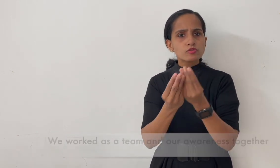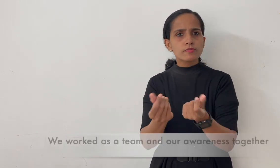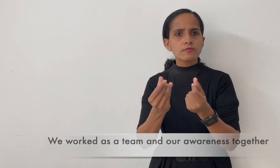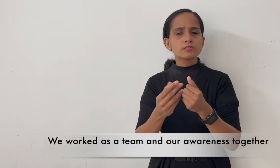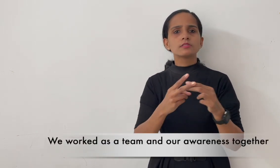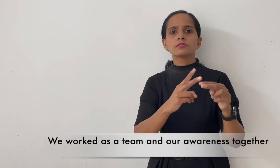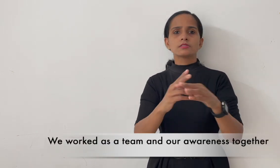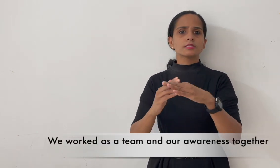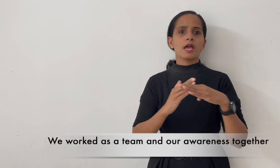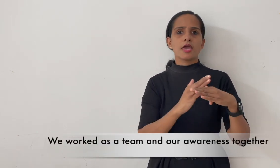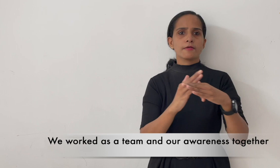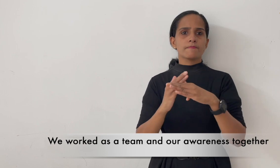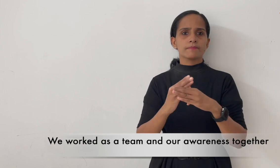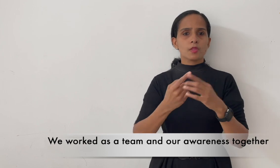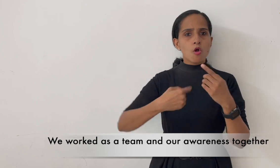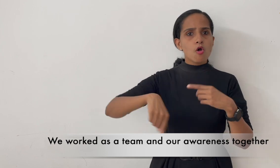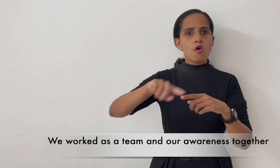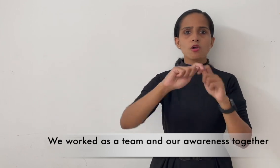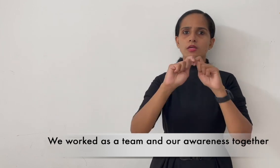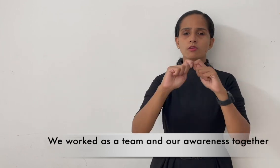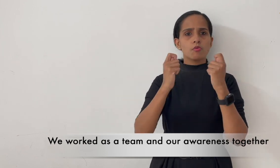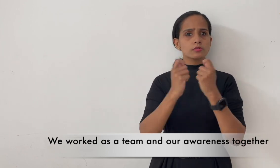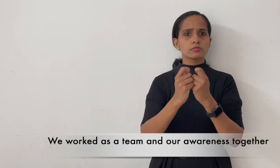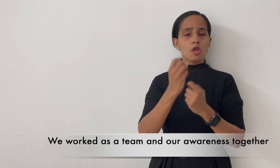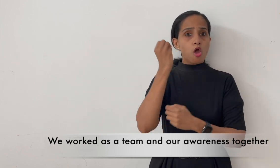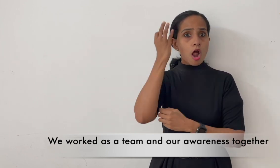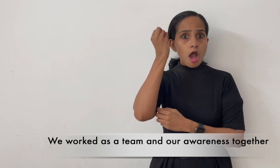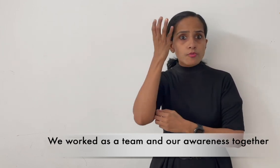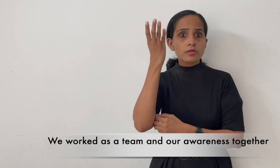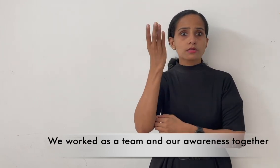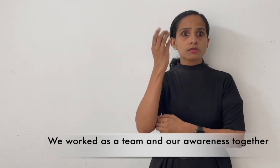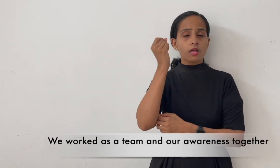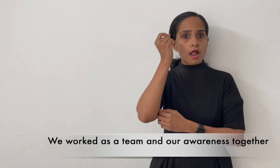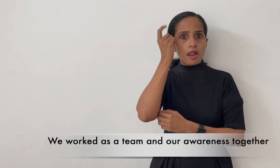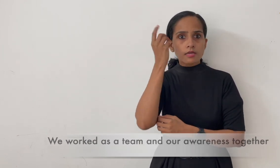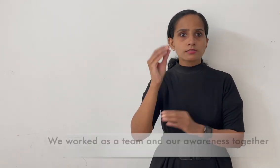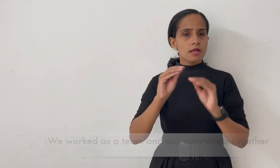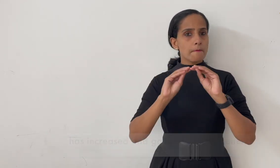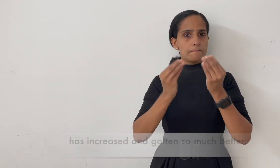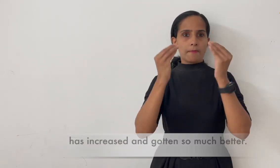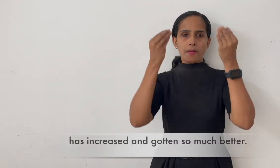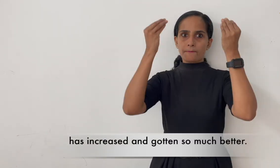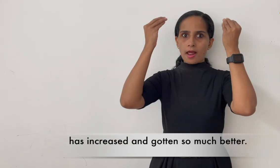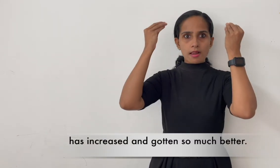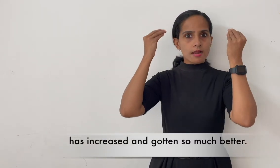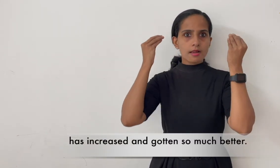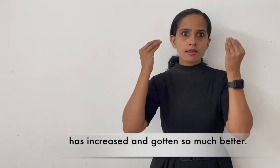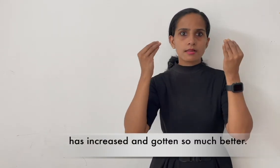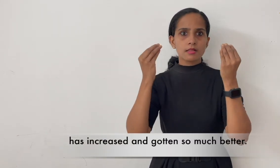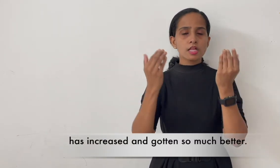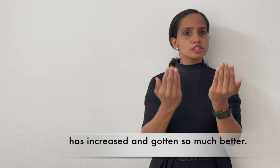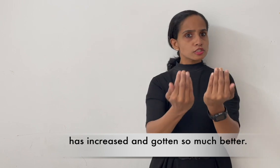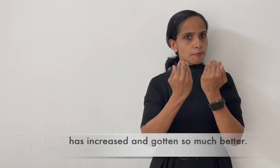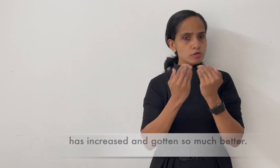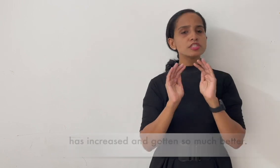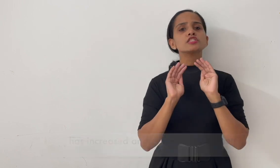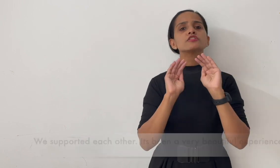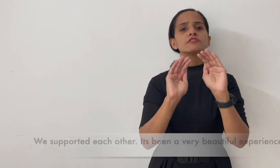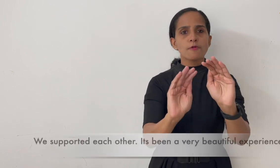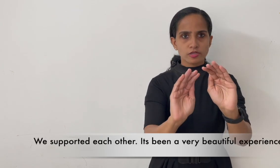We worked as a team, and our awareness together has increased and gotten so much better. We